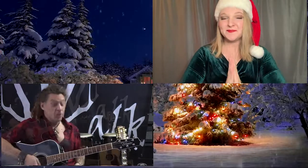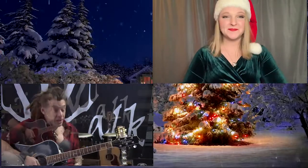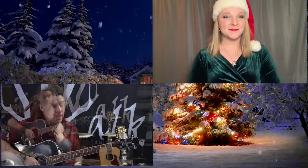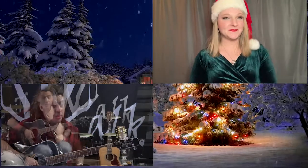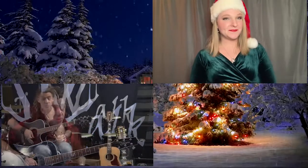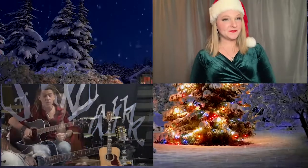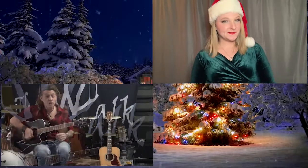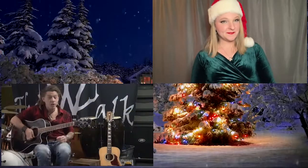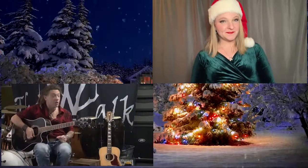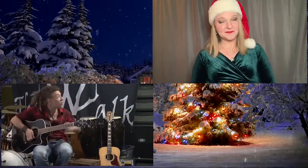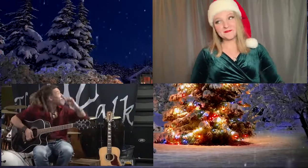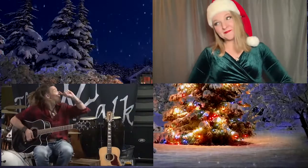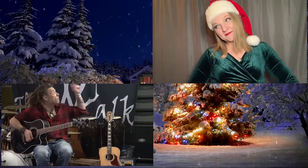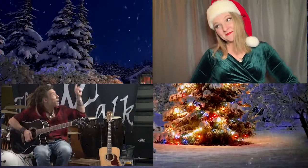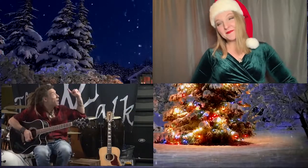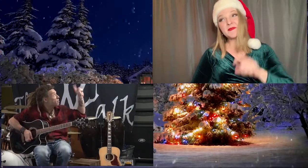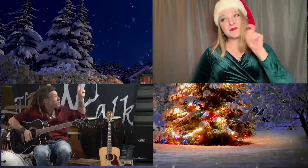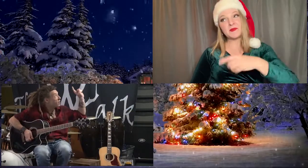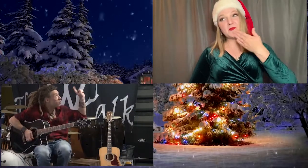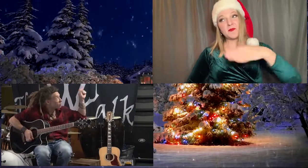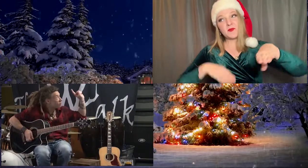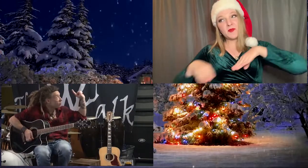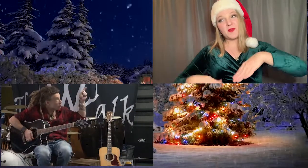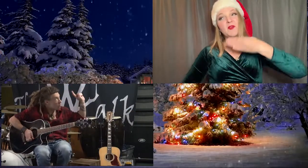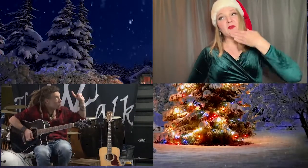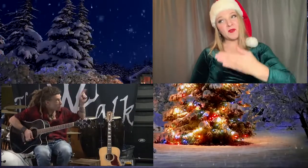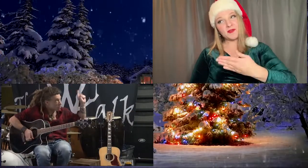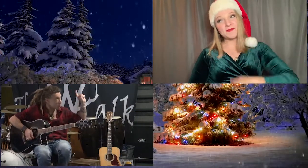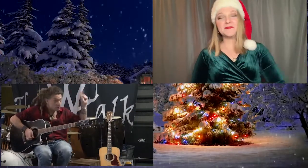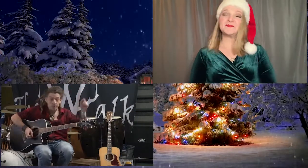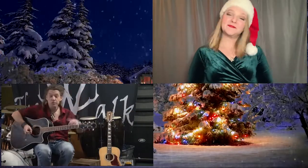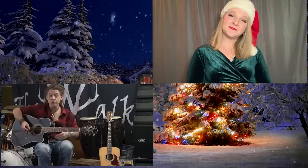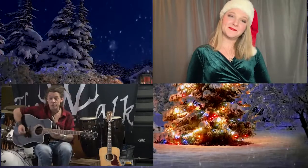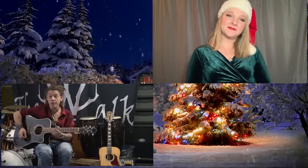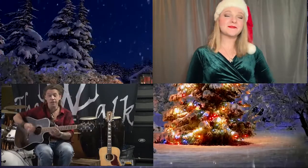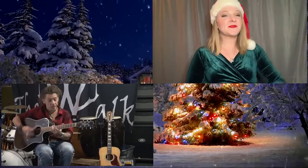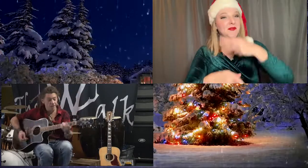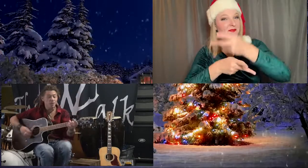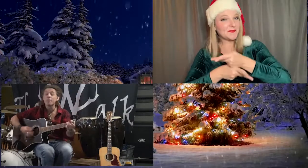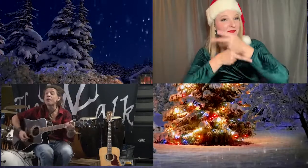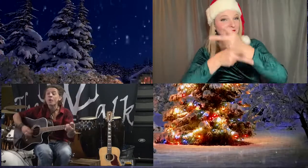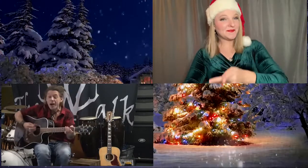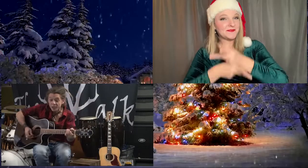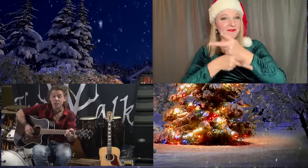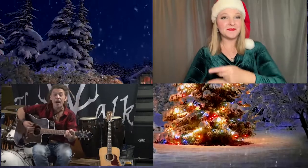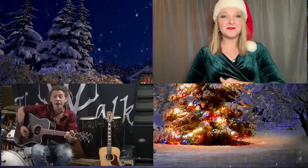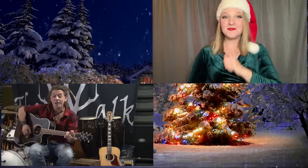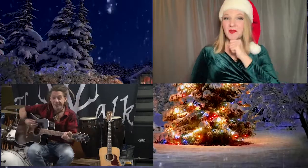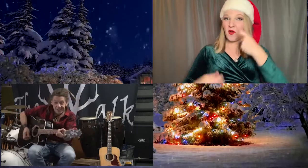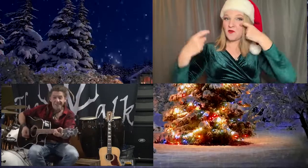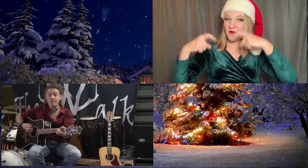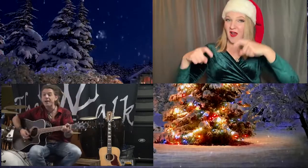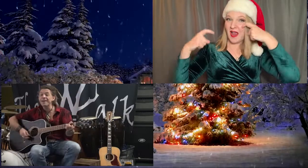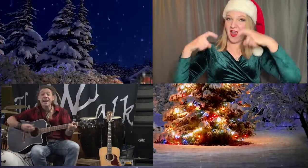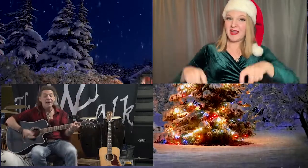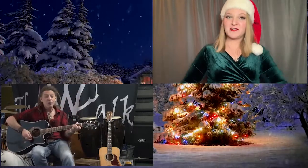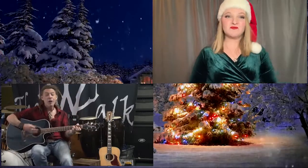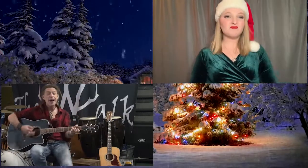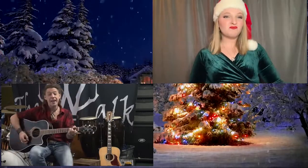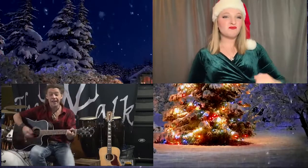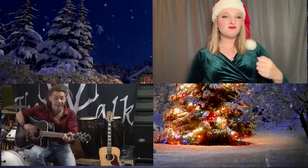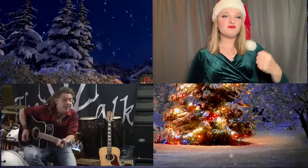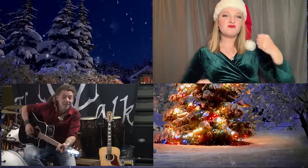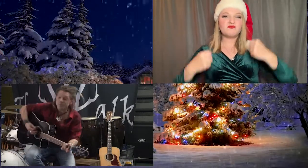for goodness sake, you better be good for goodness sake. You better watch out, you better